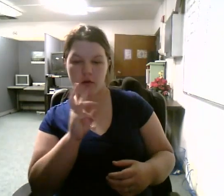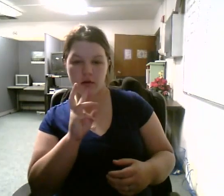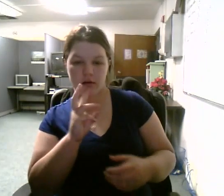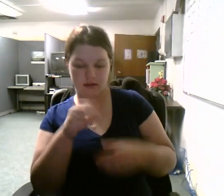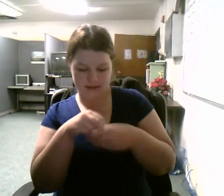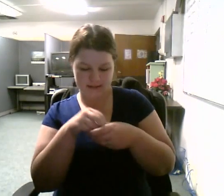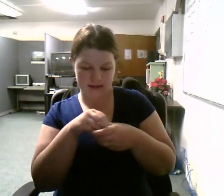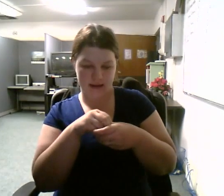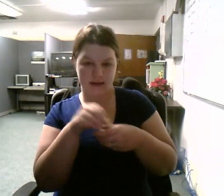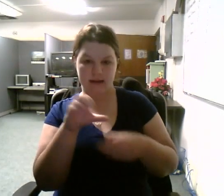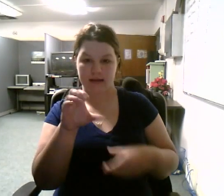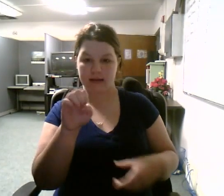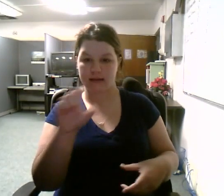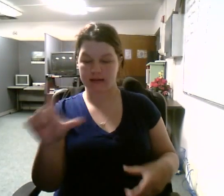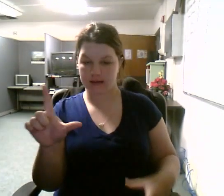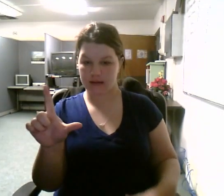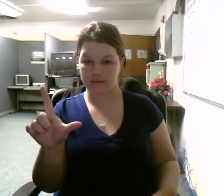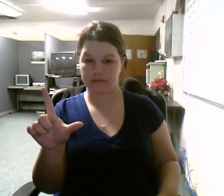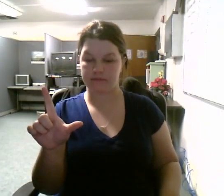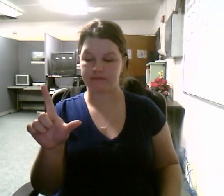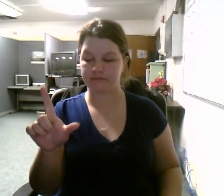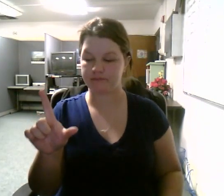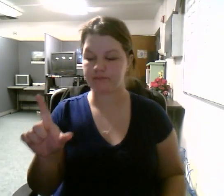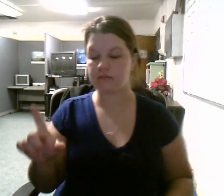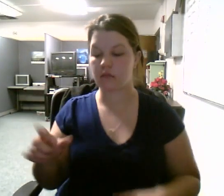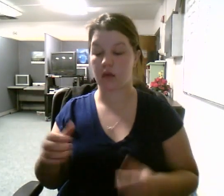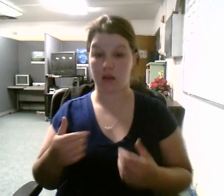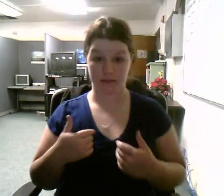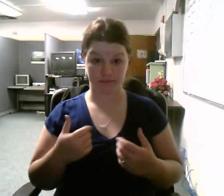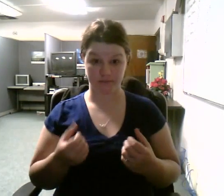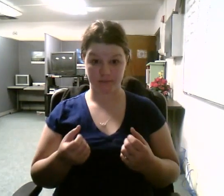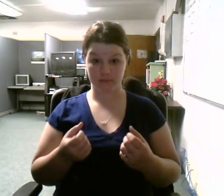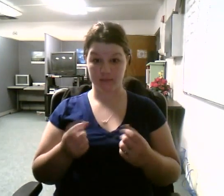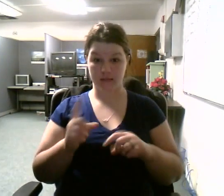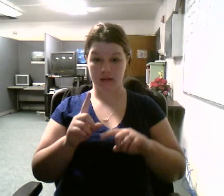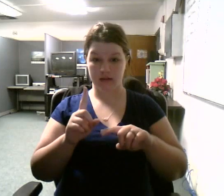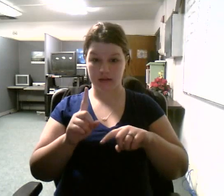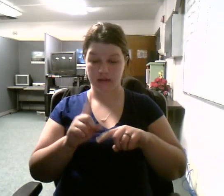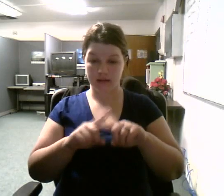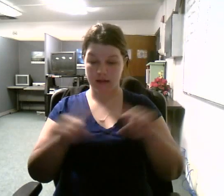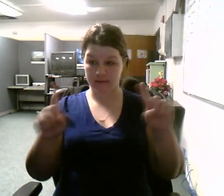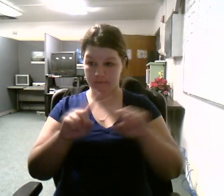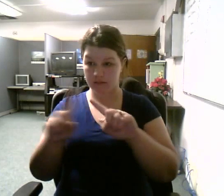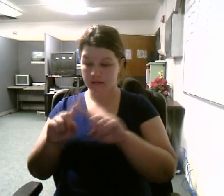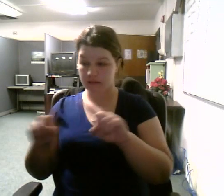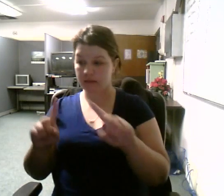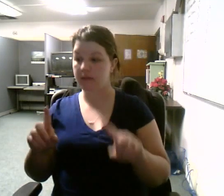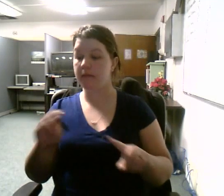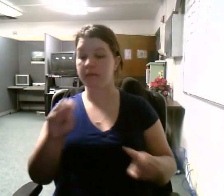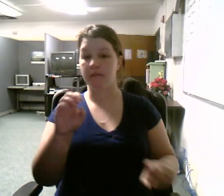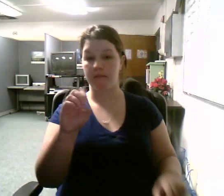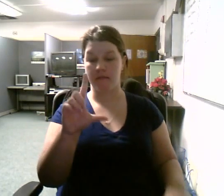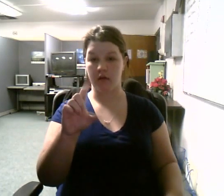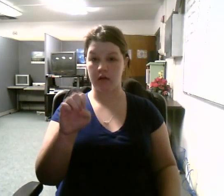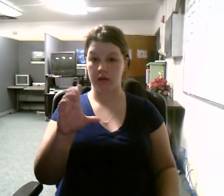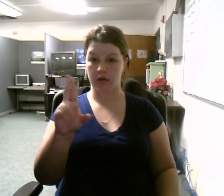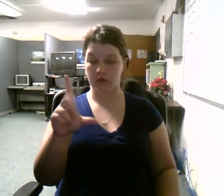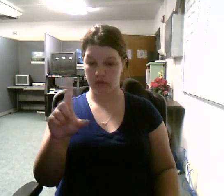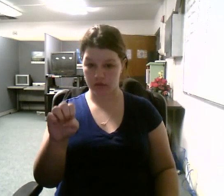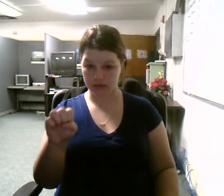The cytoplasm has many different molecules that are dissolved in solution. You'll find enzymes,